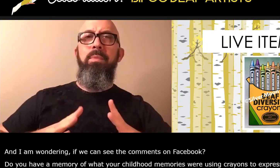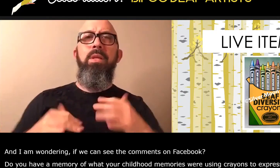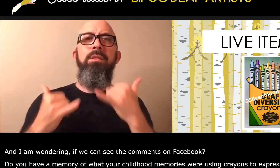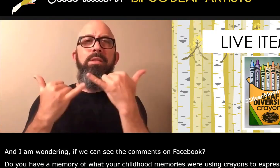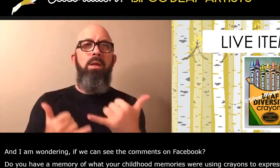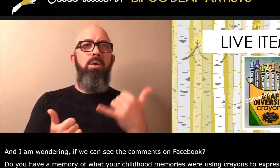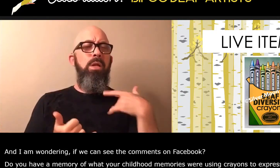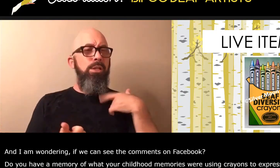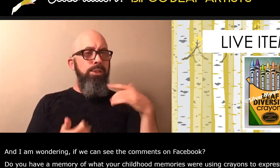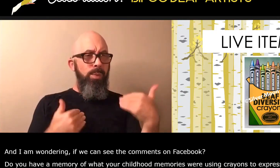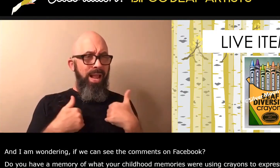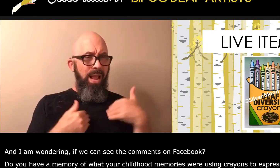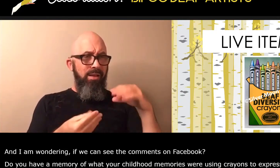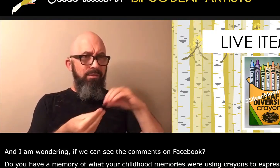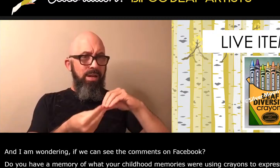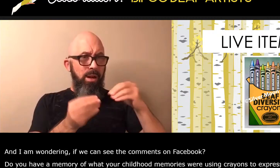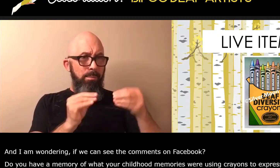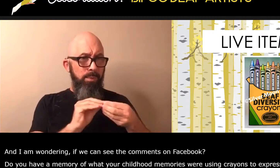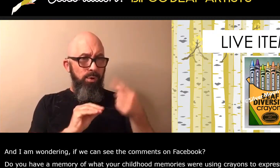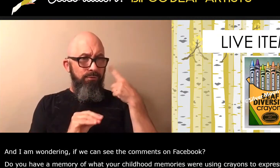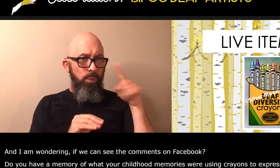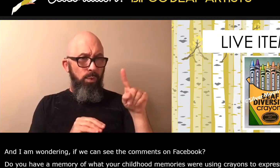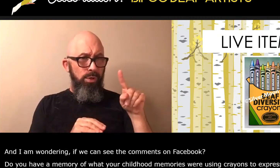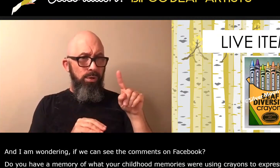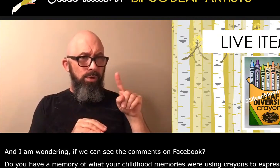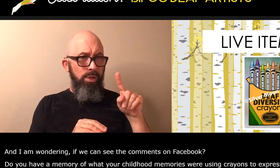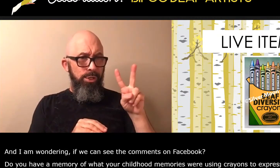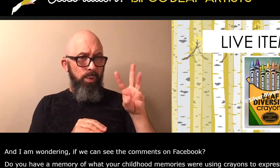We're currently at 260.